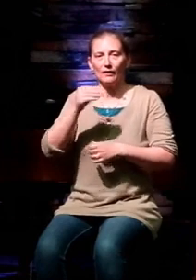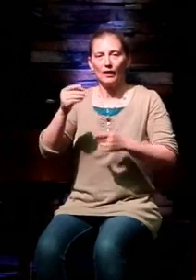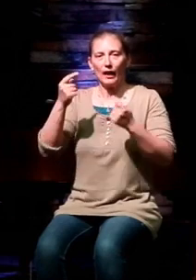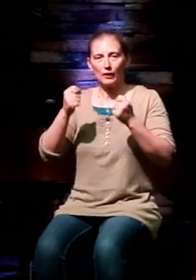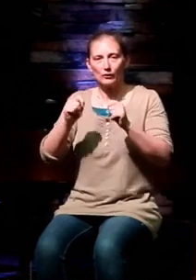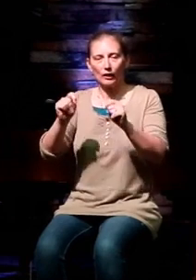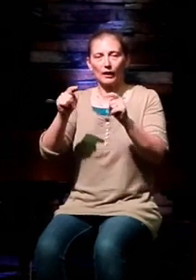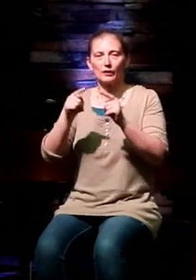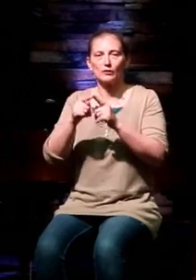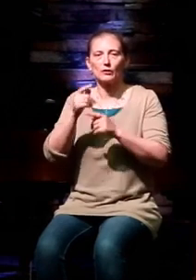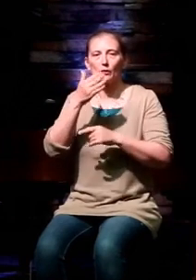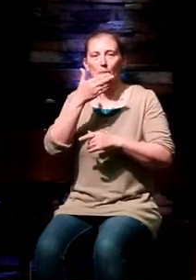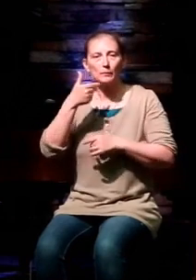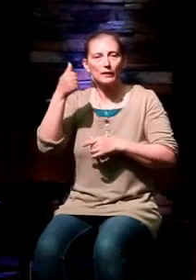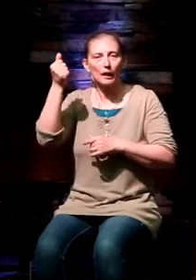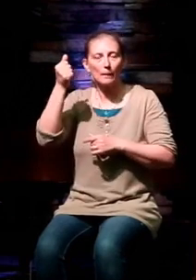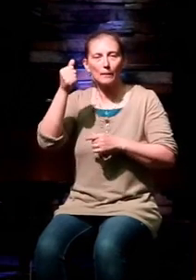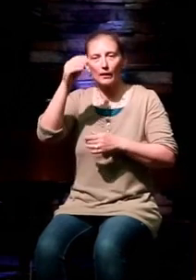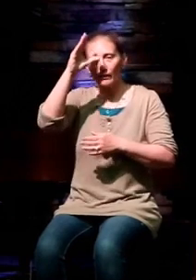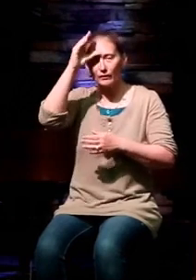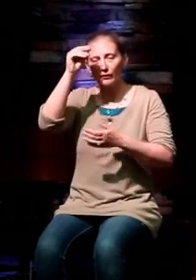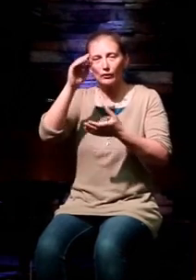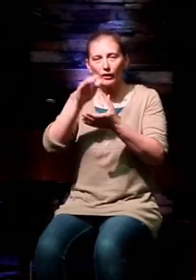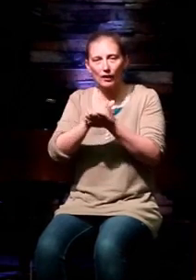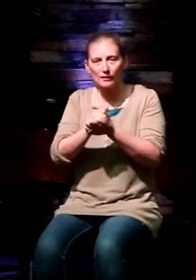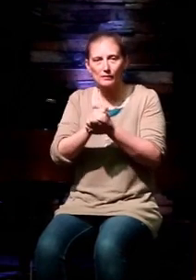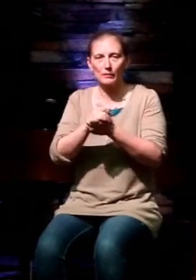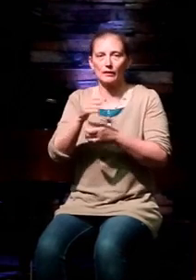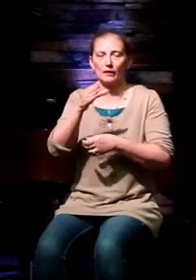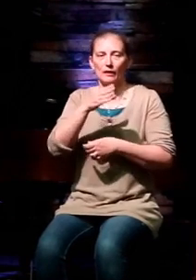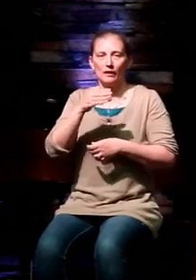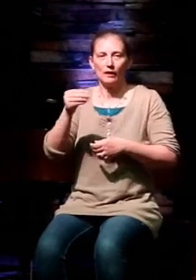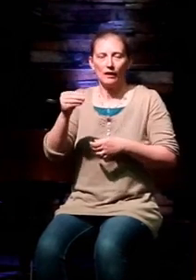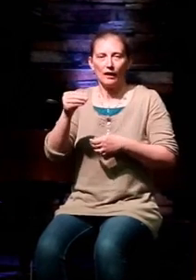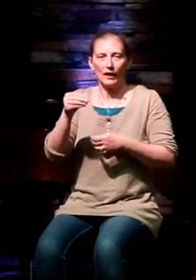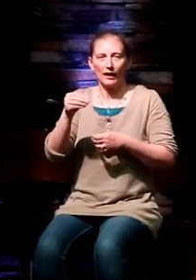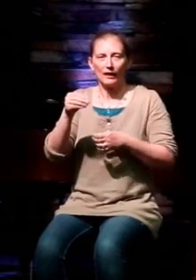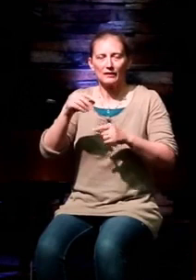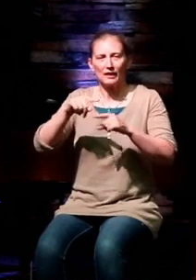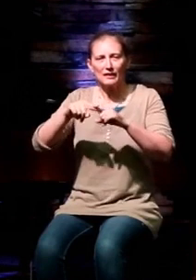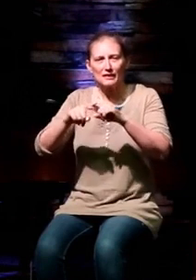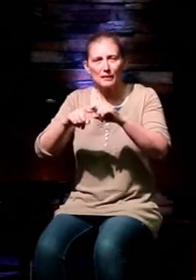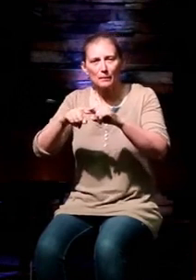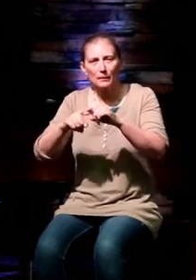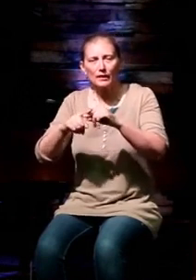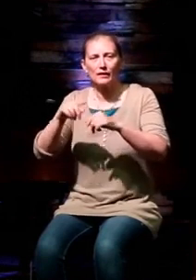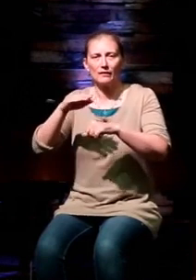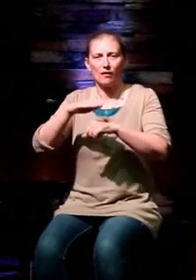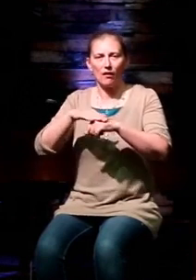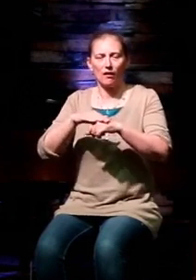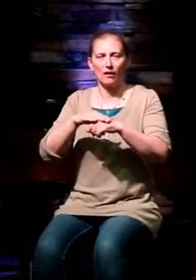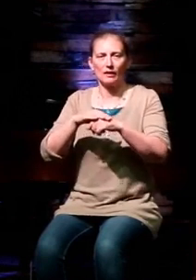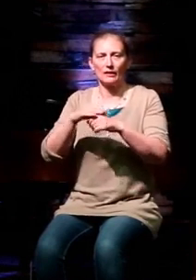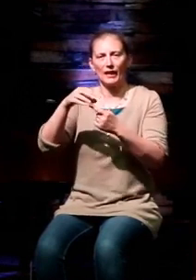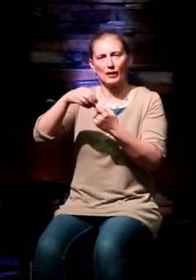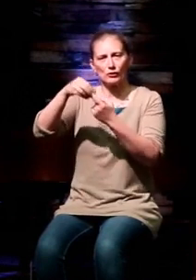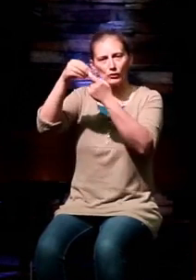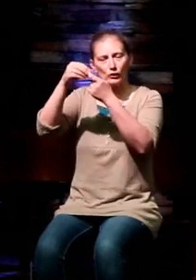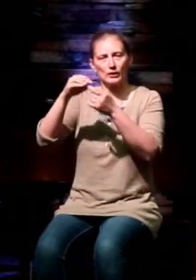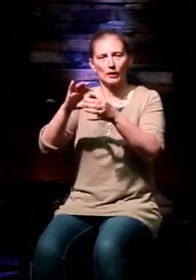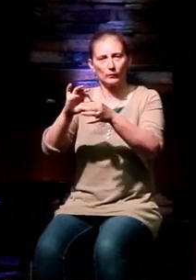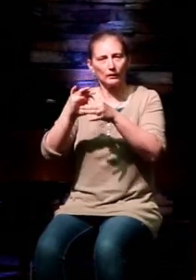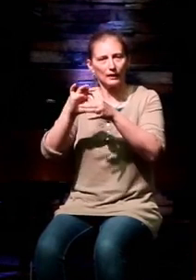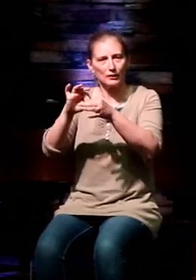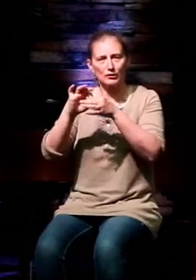marriage, nothing happens. When I'm trying to lean into a certain relationship or something like that, and nothing happens. And the